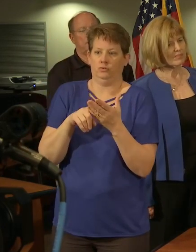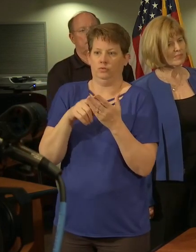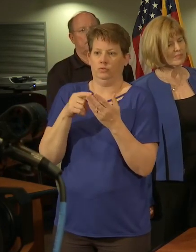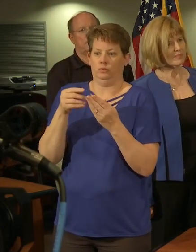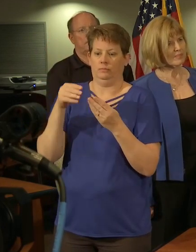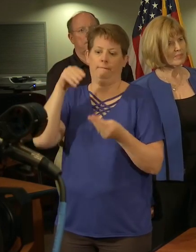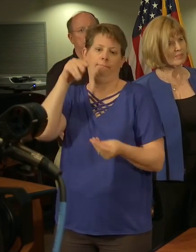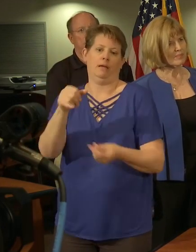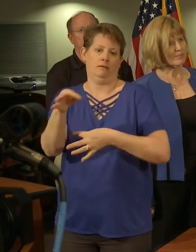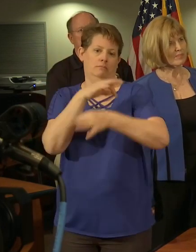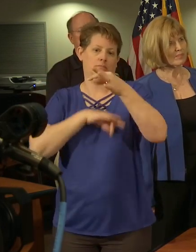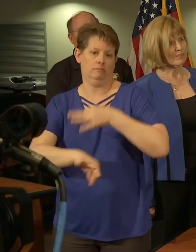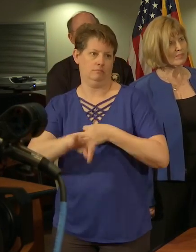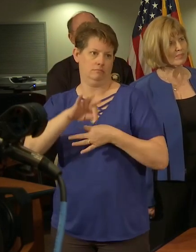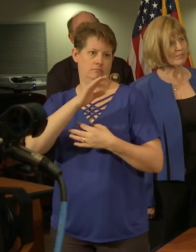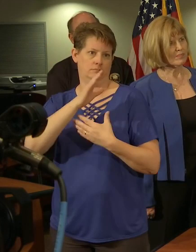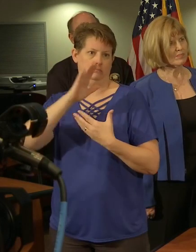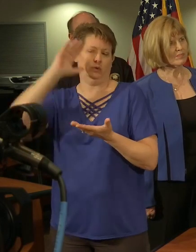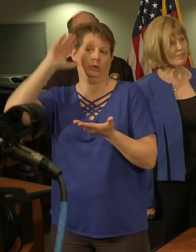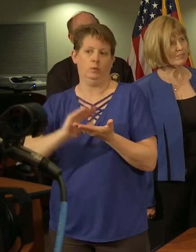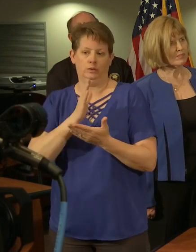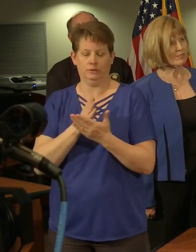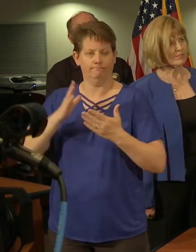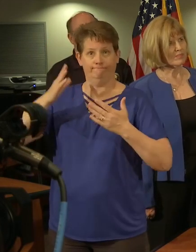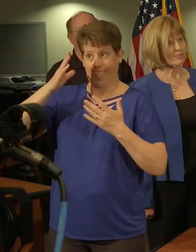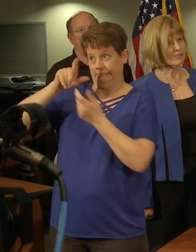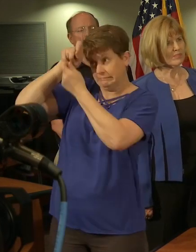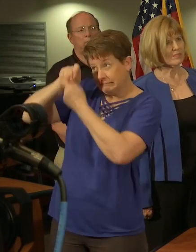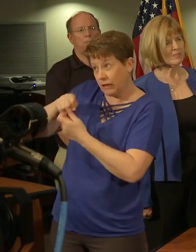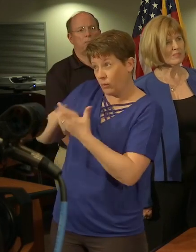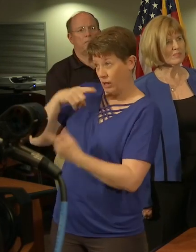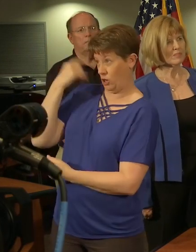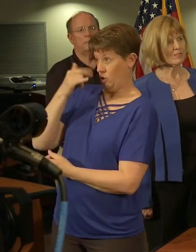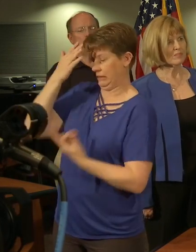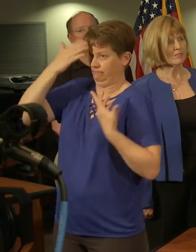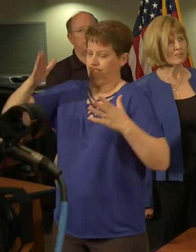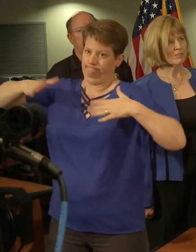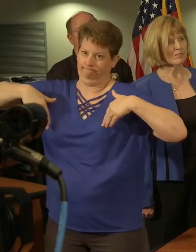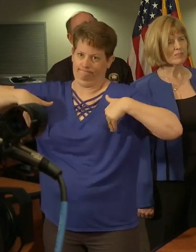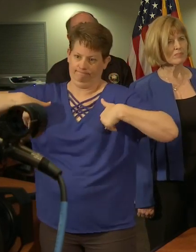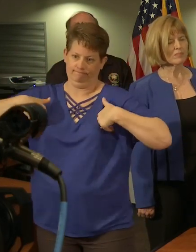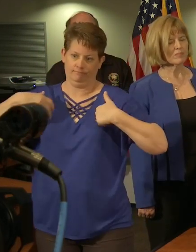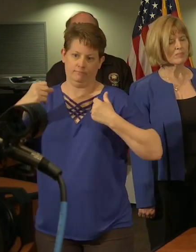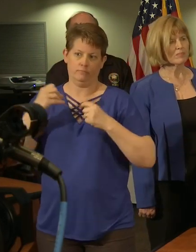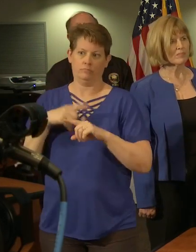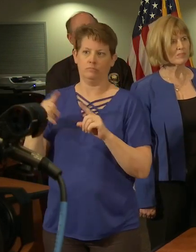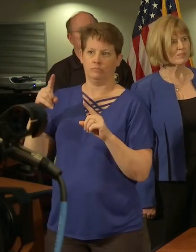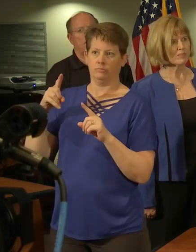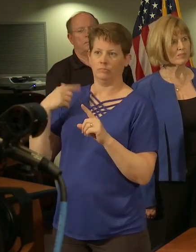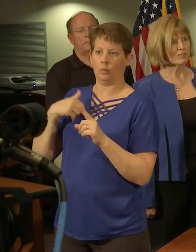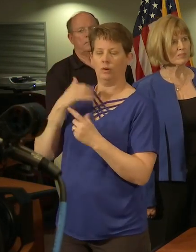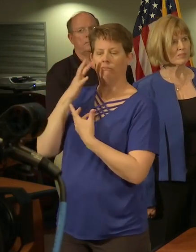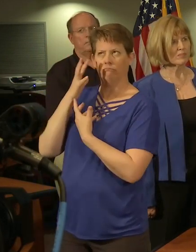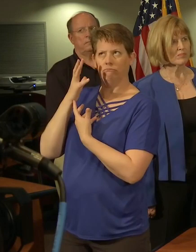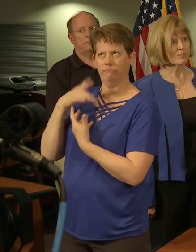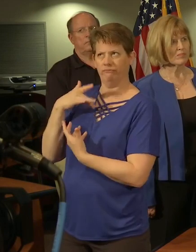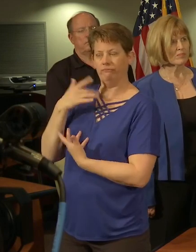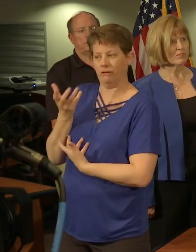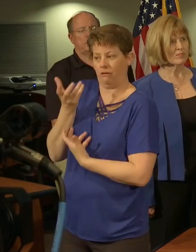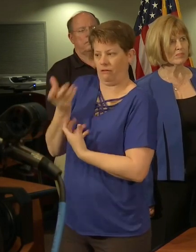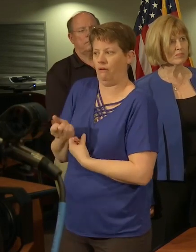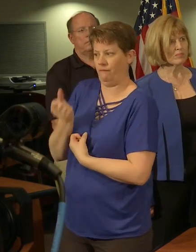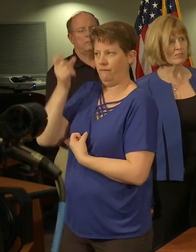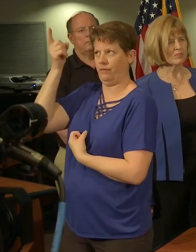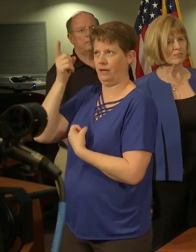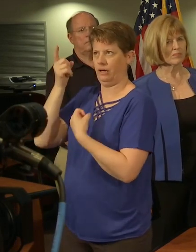help relieve this burden to some extent. We don't have the details on that, but we are confident that there